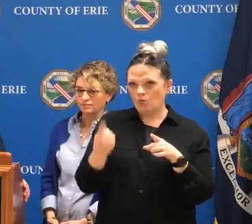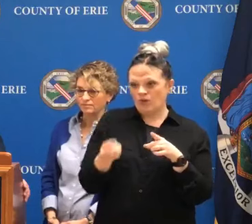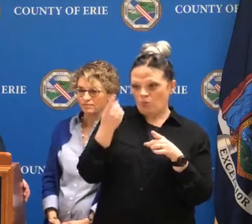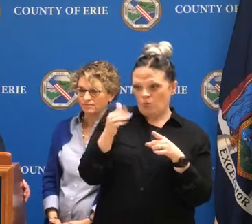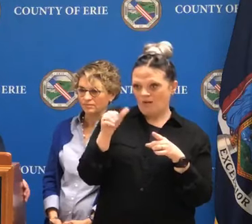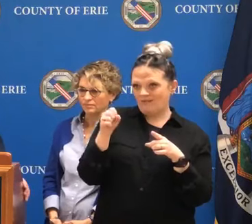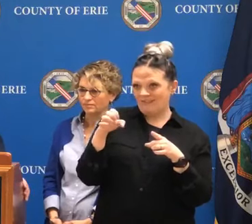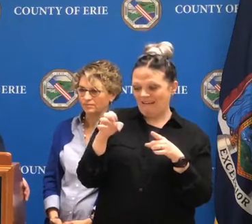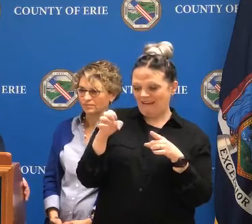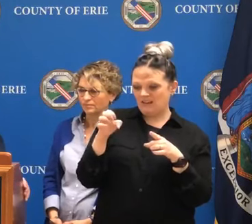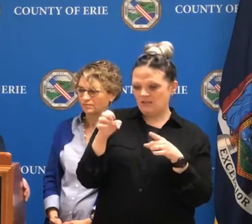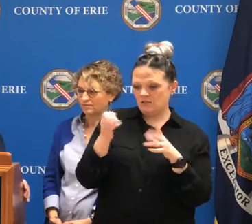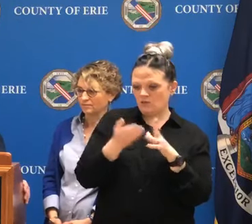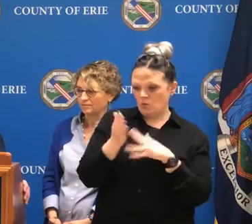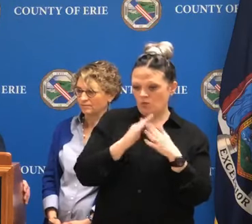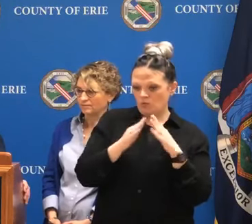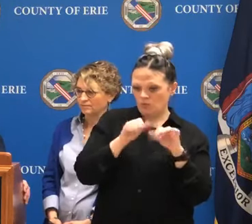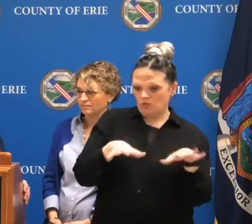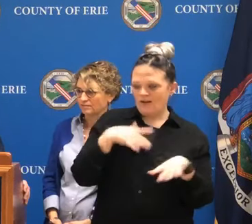that seems to be community spread? Yes.